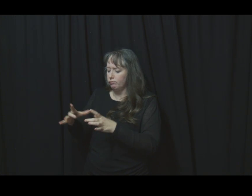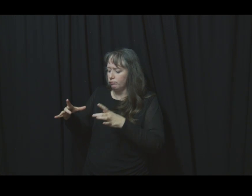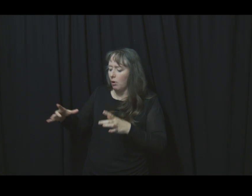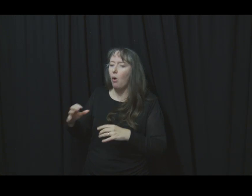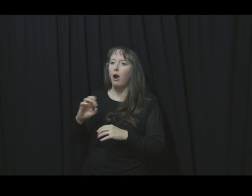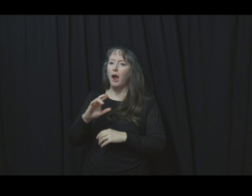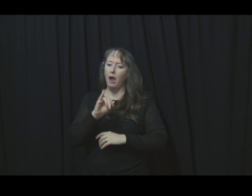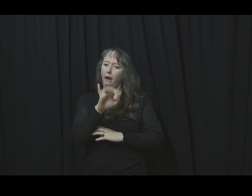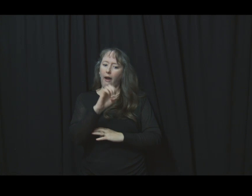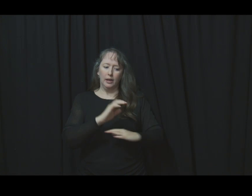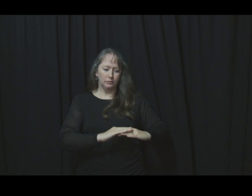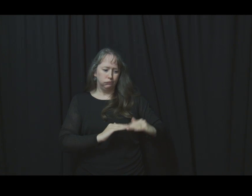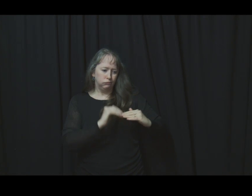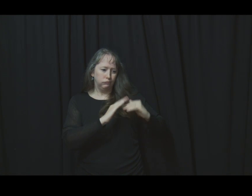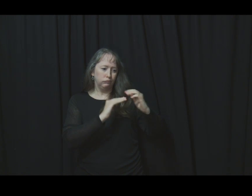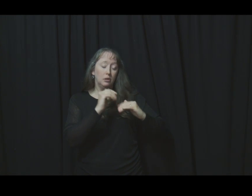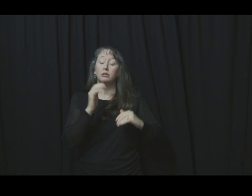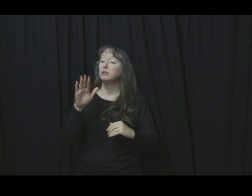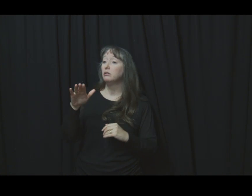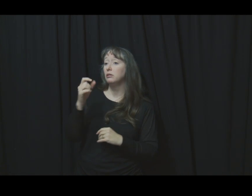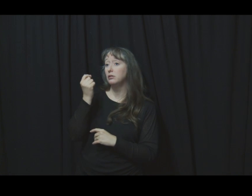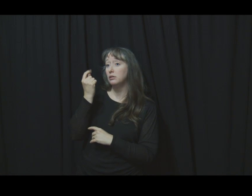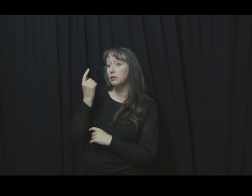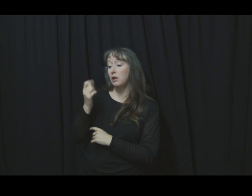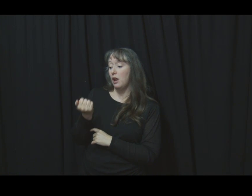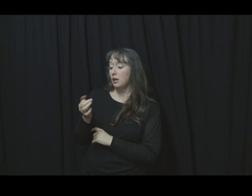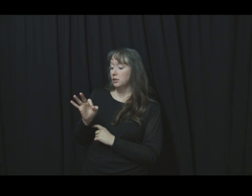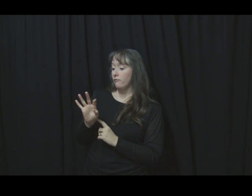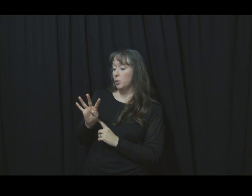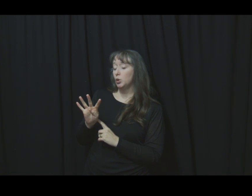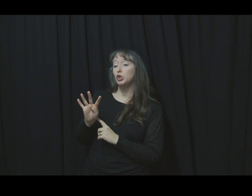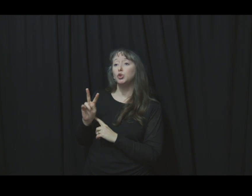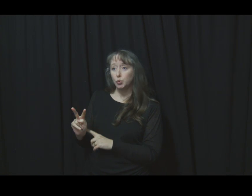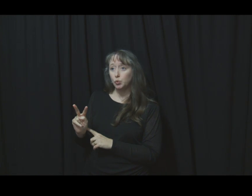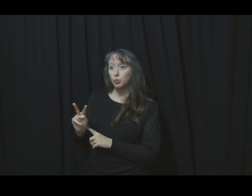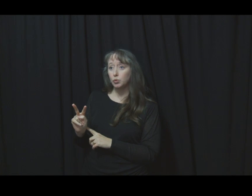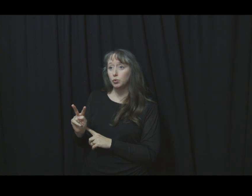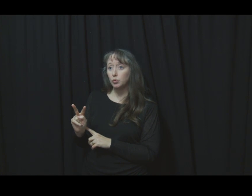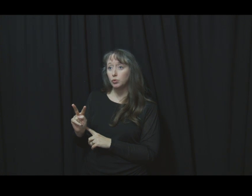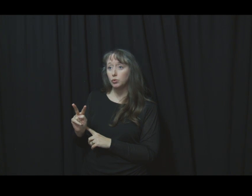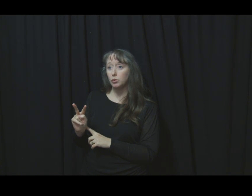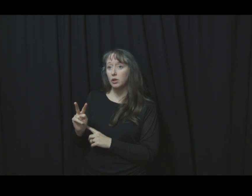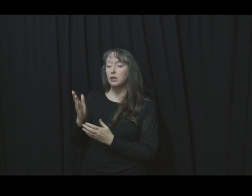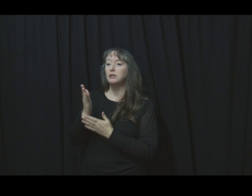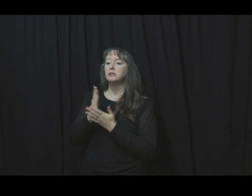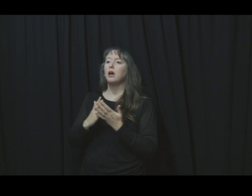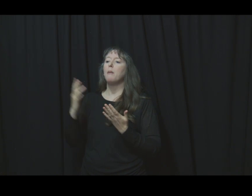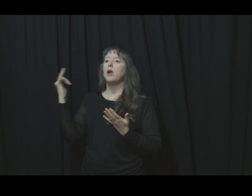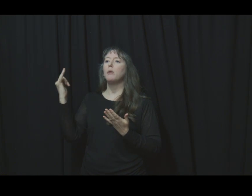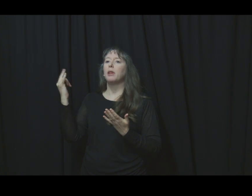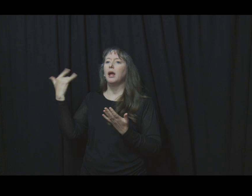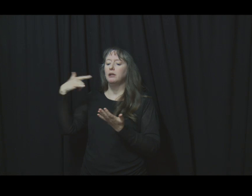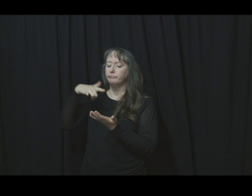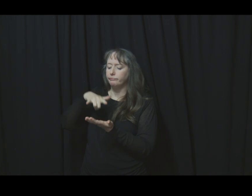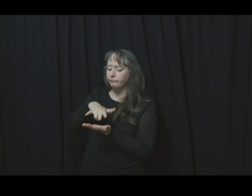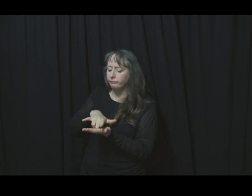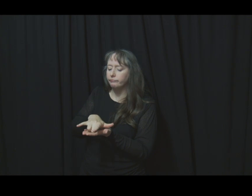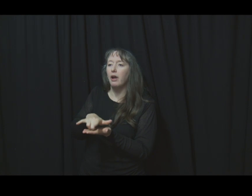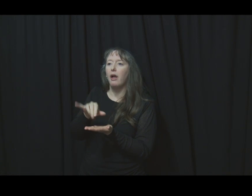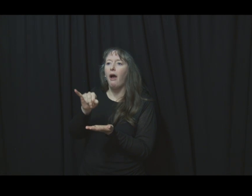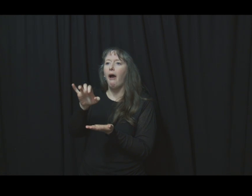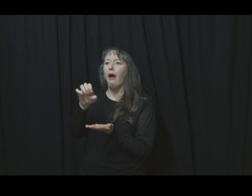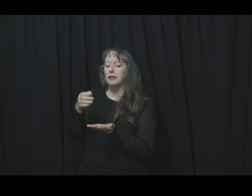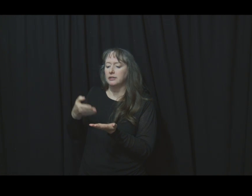In 1942, for instance, there were some planes that were landed on the ice in Greenland, and they found